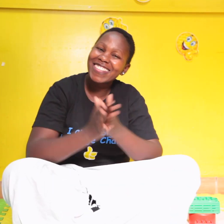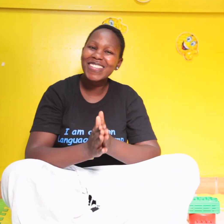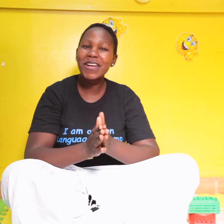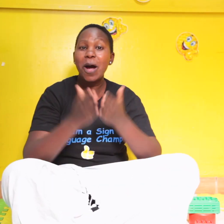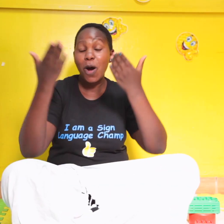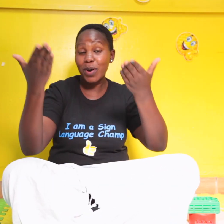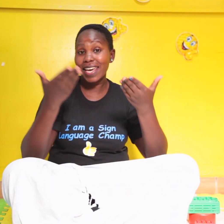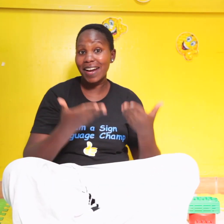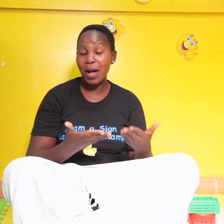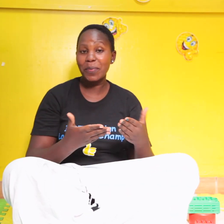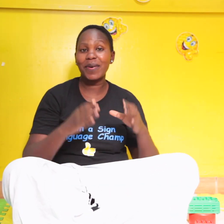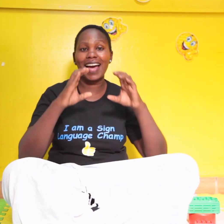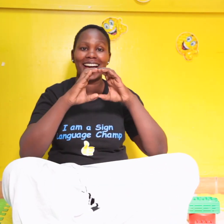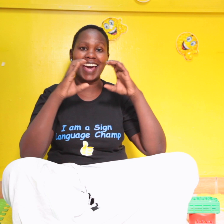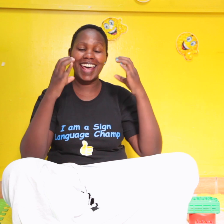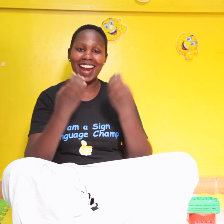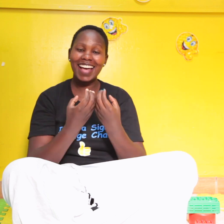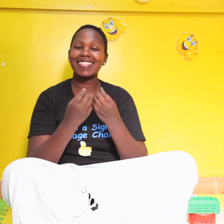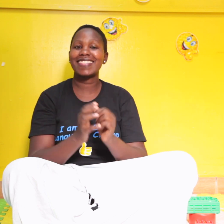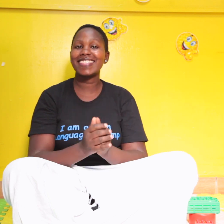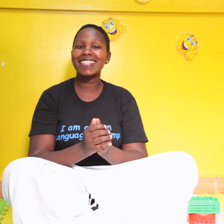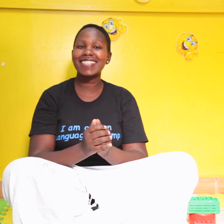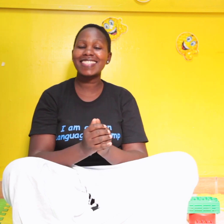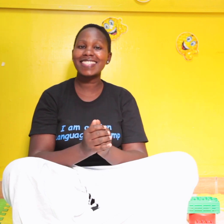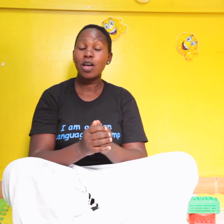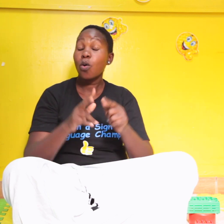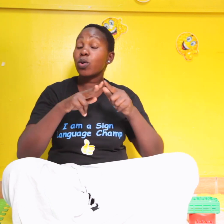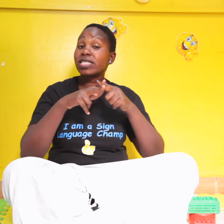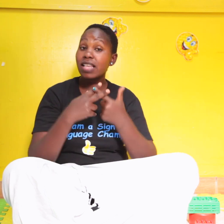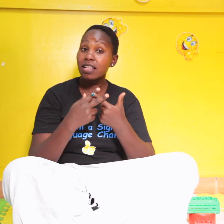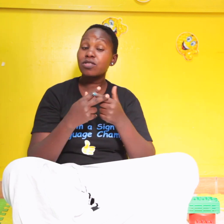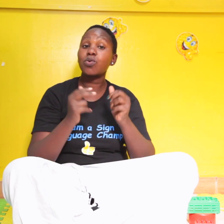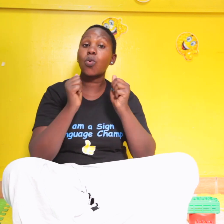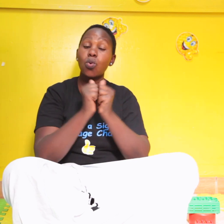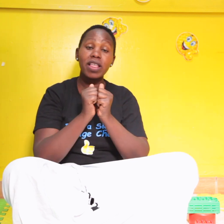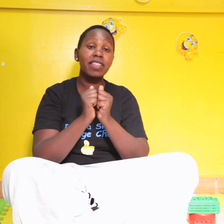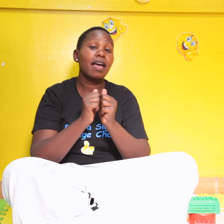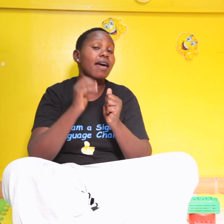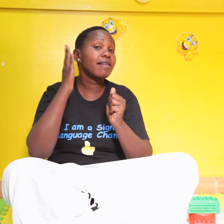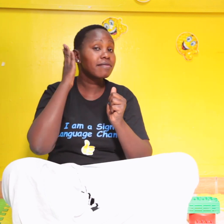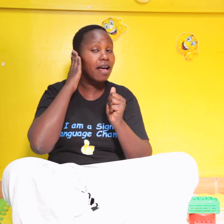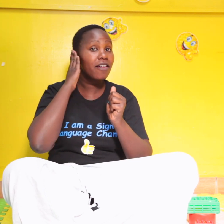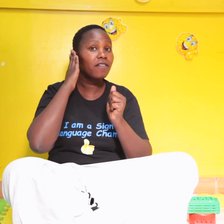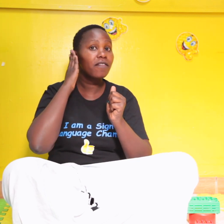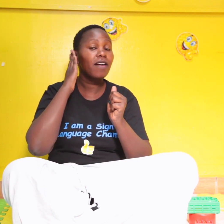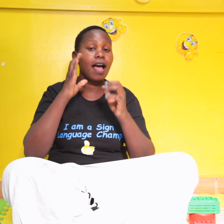Hi, welcome to class. We will start with a deaf